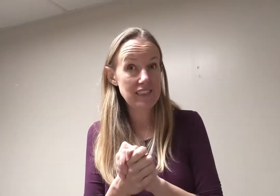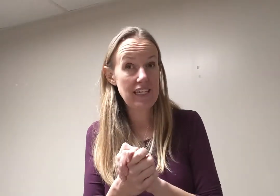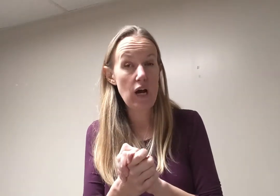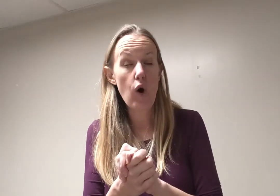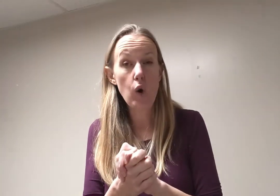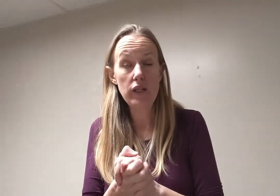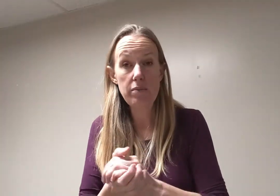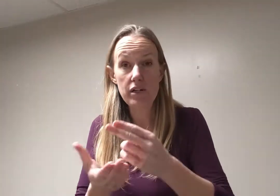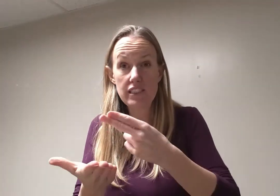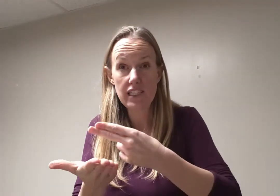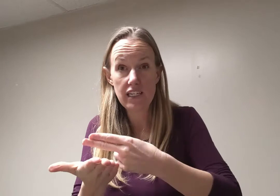like a holy person.